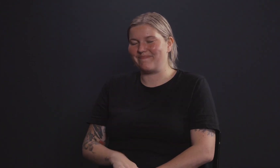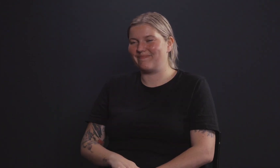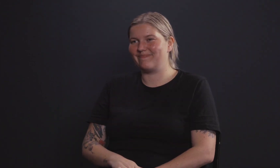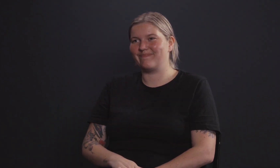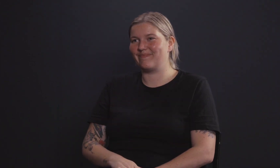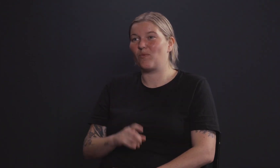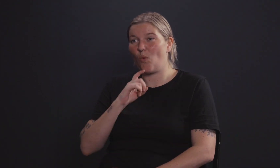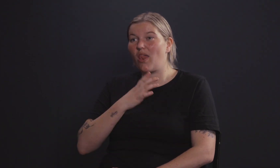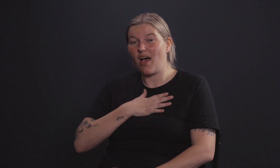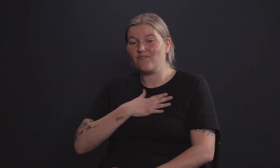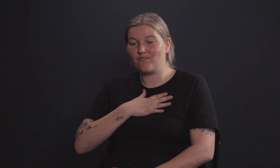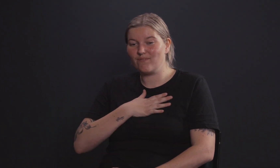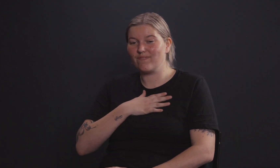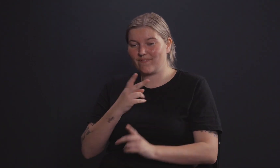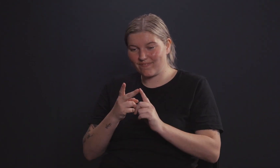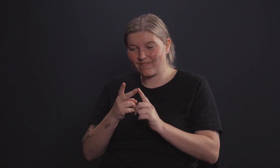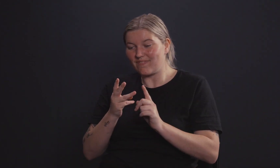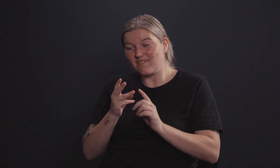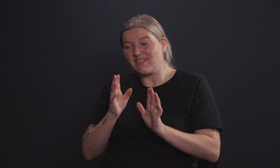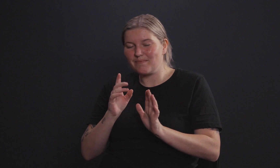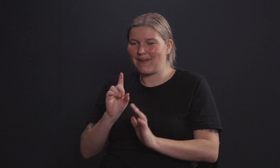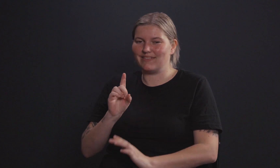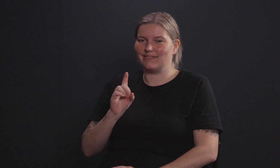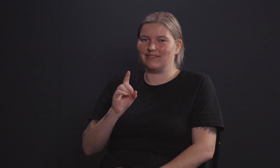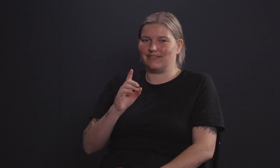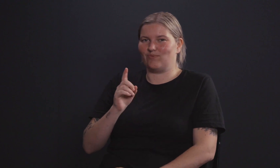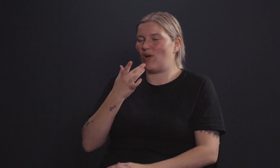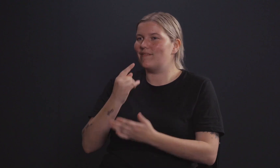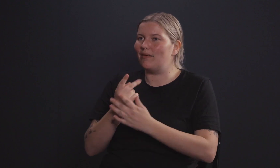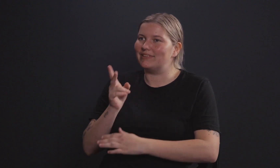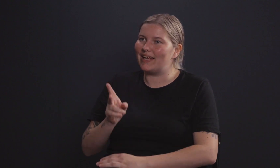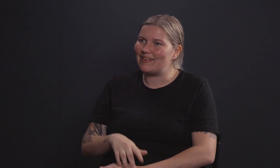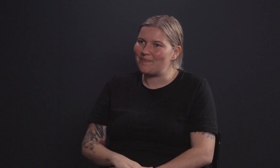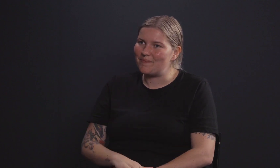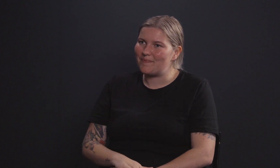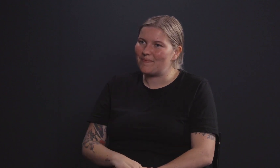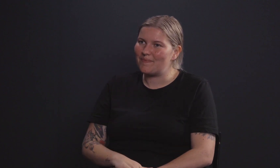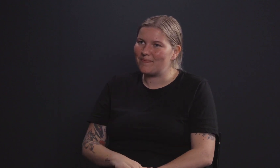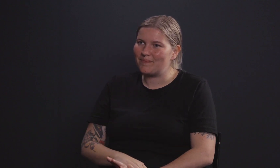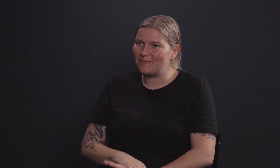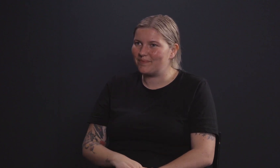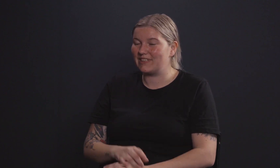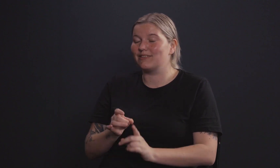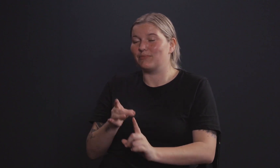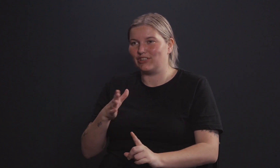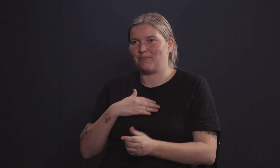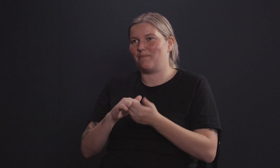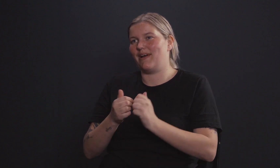1. I mean, I'd love to have a second or a third, but what if it happens again? My partner feels